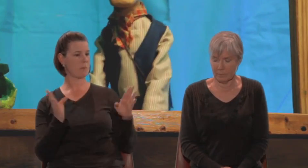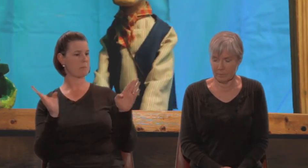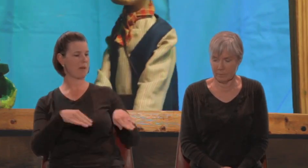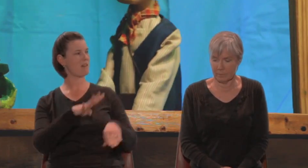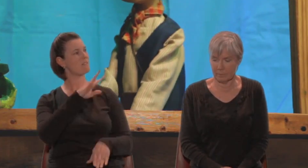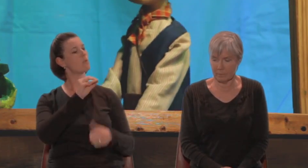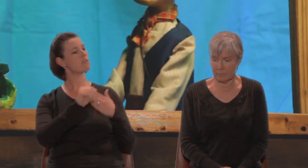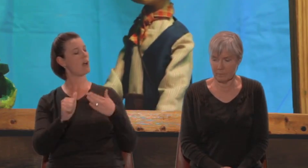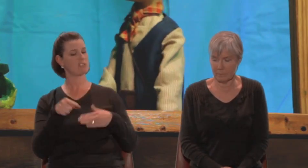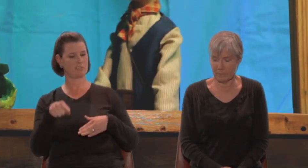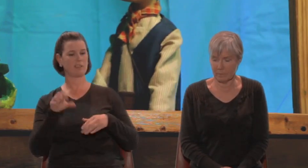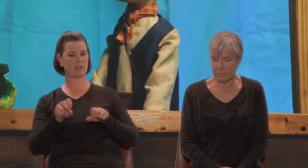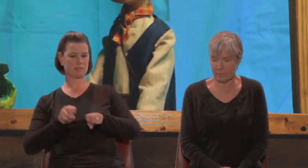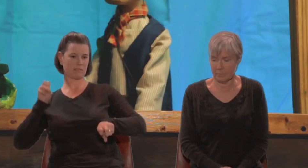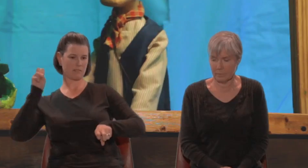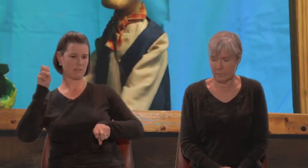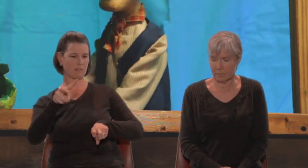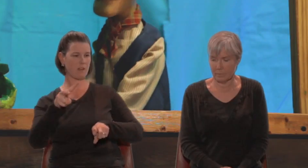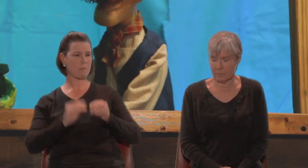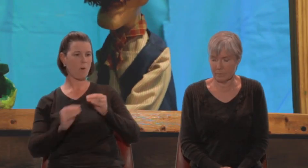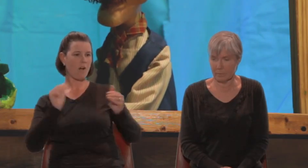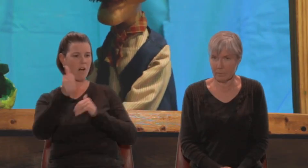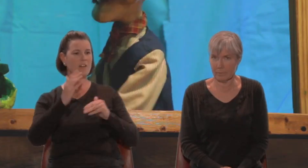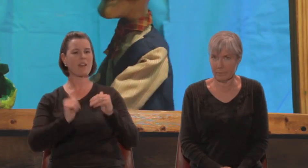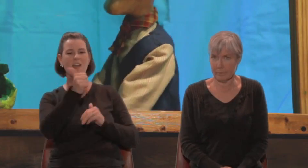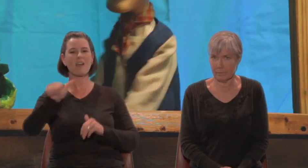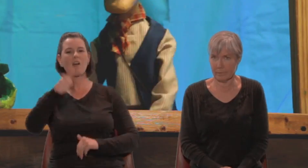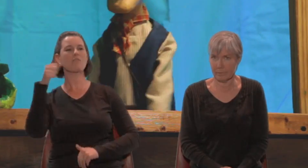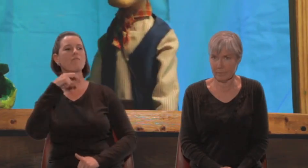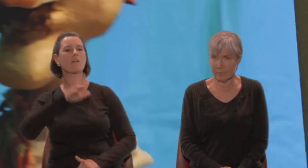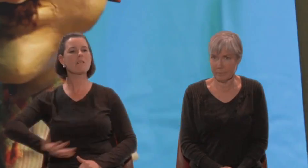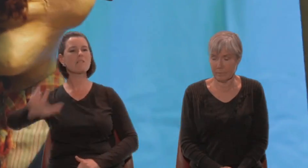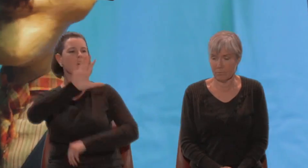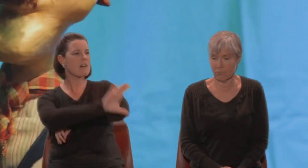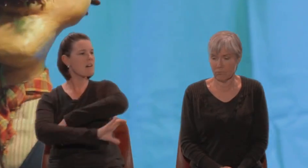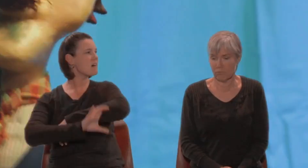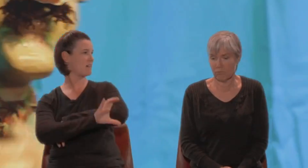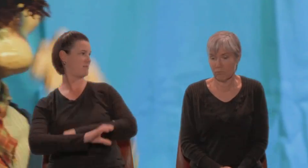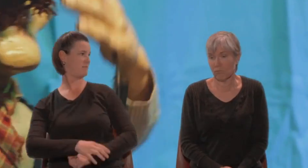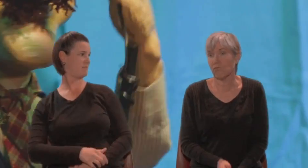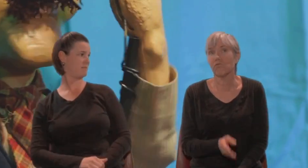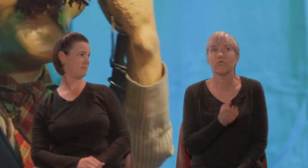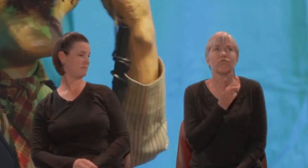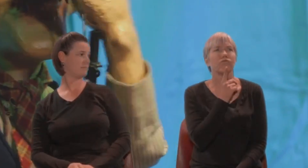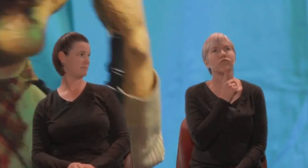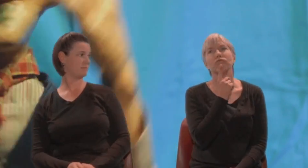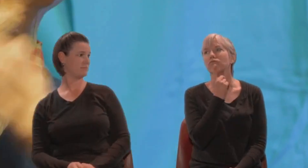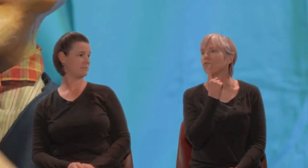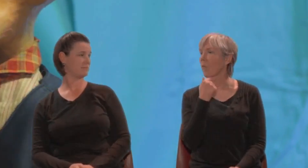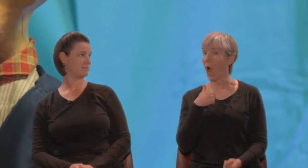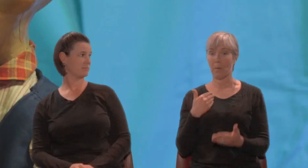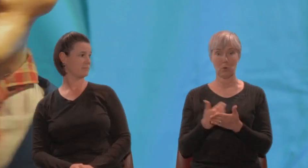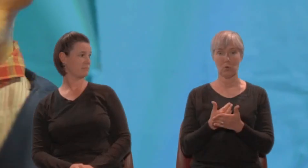outjump any frog in Calaveras County. Ribbit. Well, I'm only a stranger